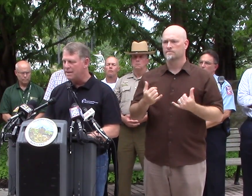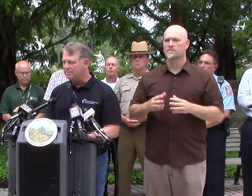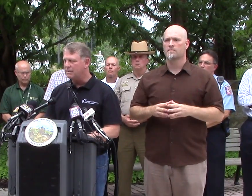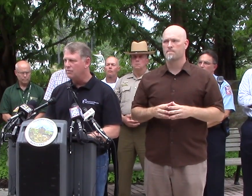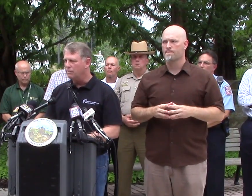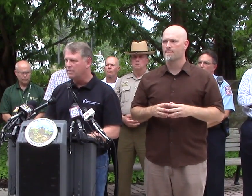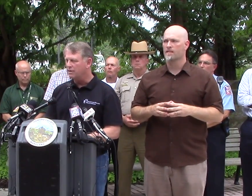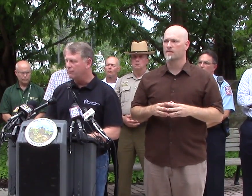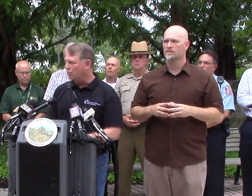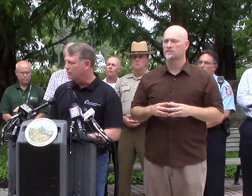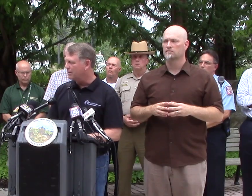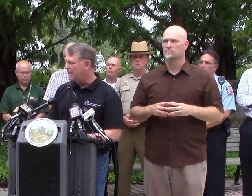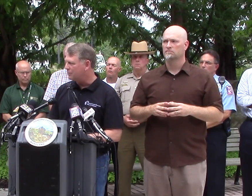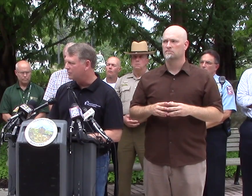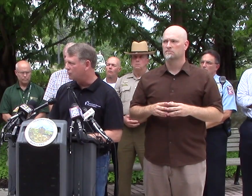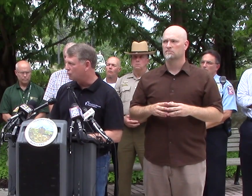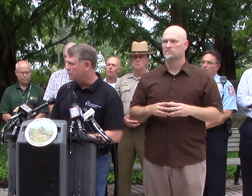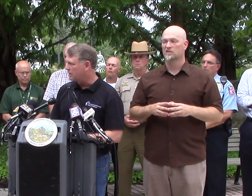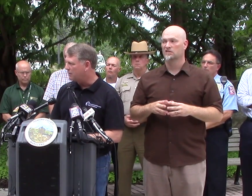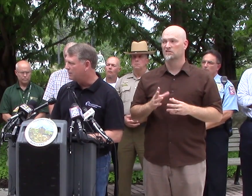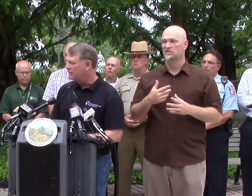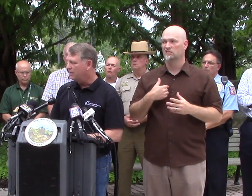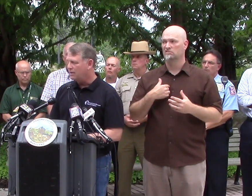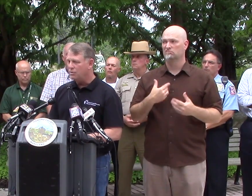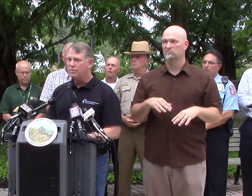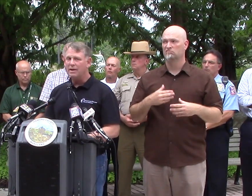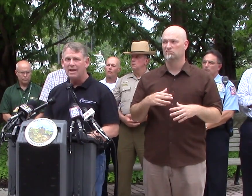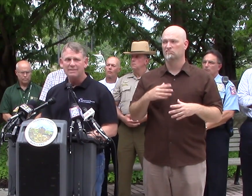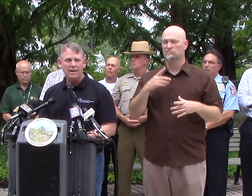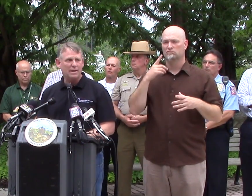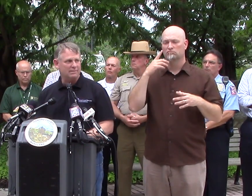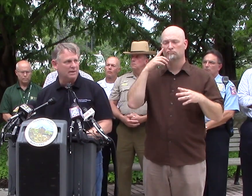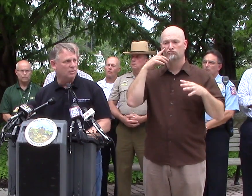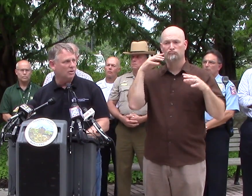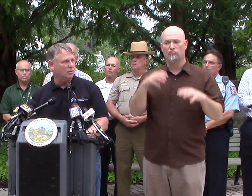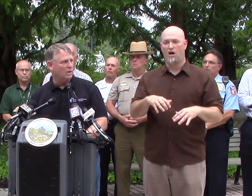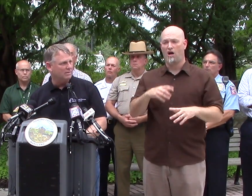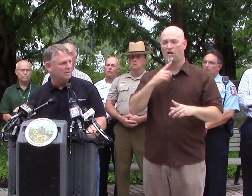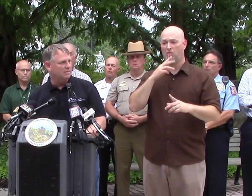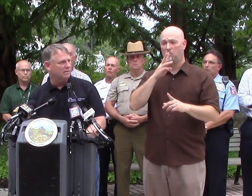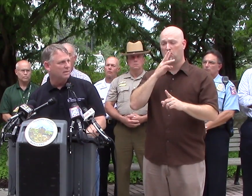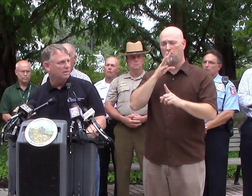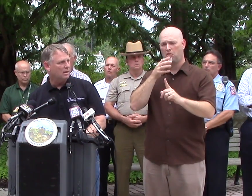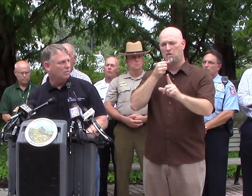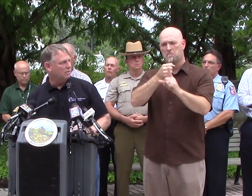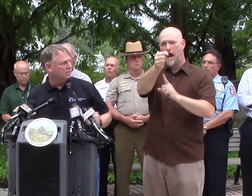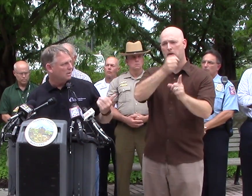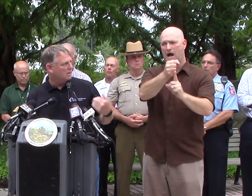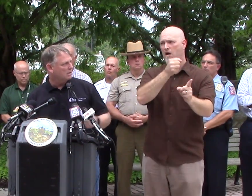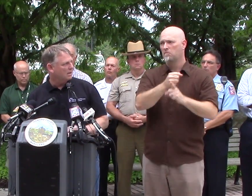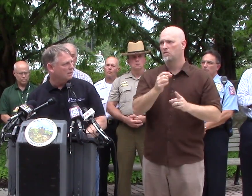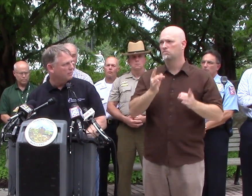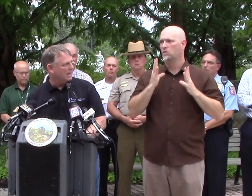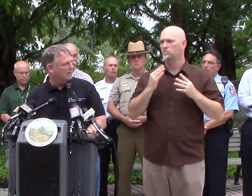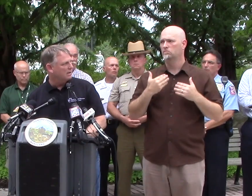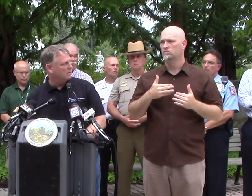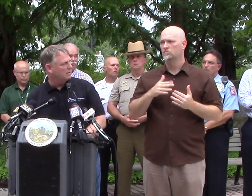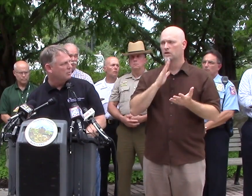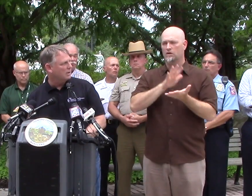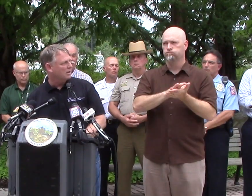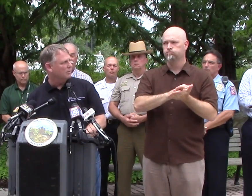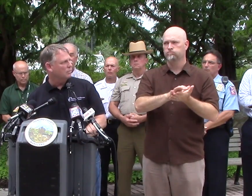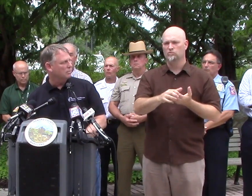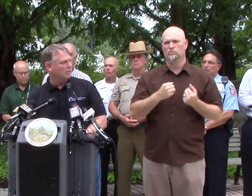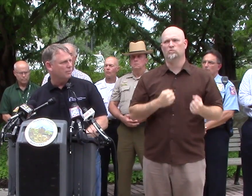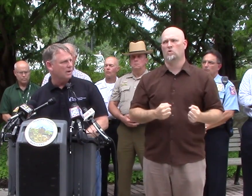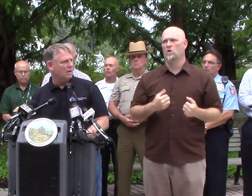it's amazing the kind of force that can happen in such a short time. And we spent a lot of time last night talking to the residents with Delegate Flanagan and